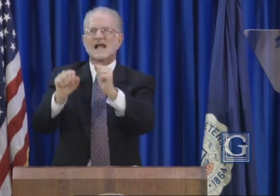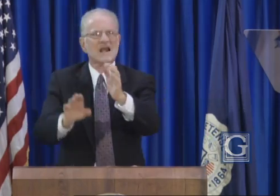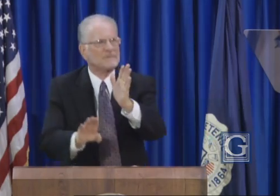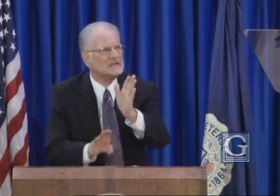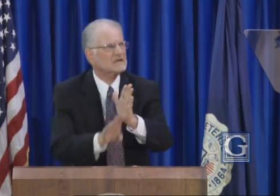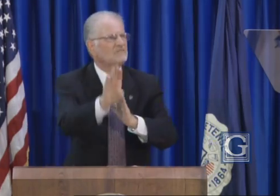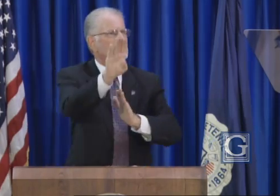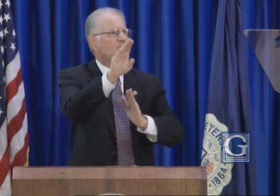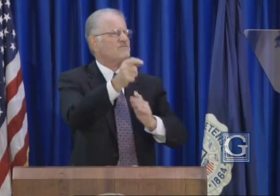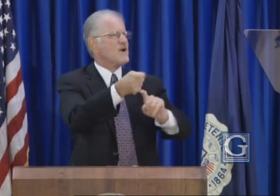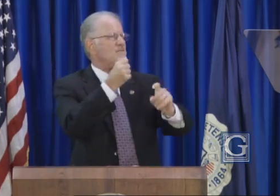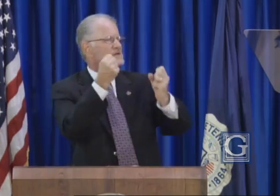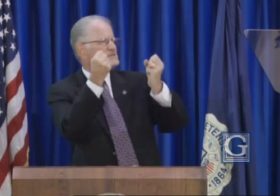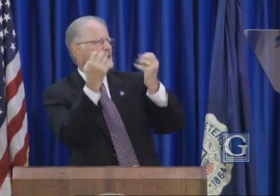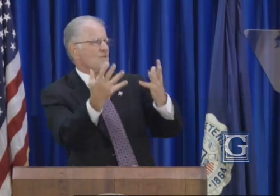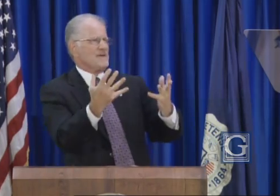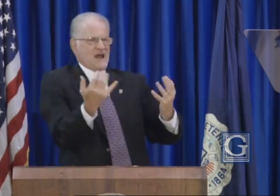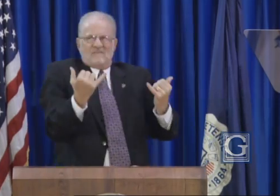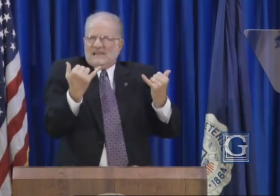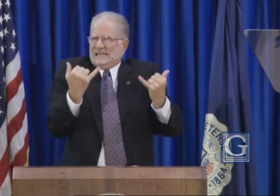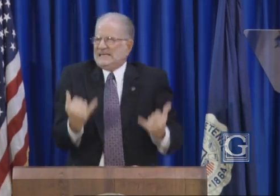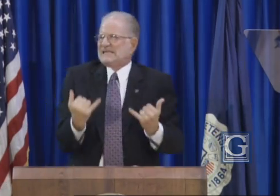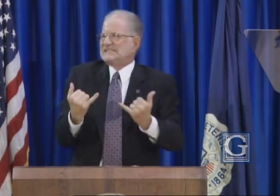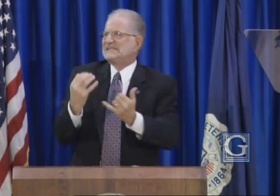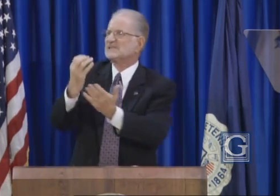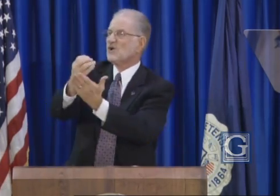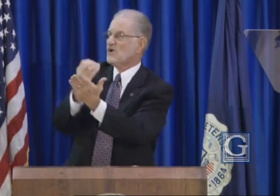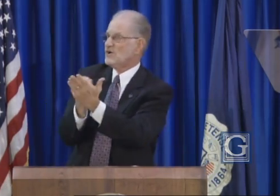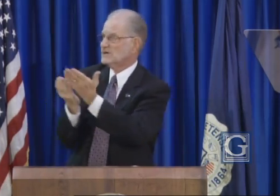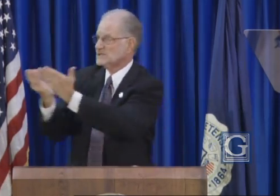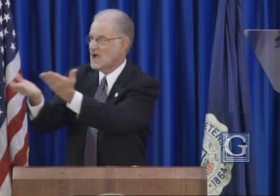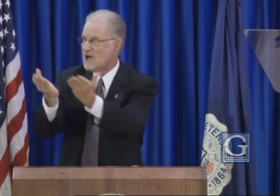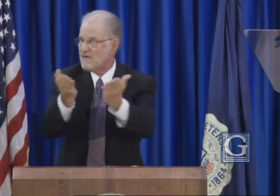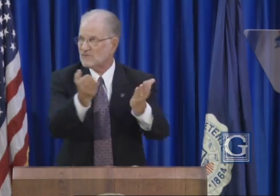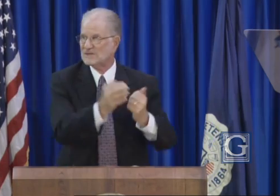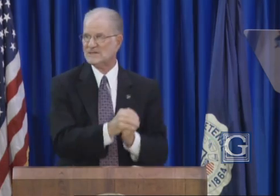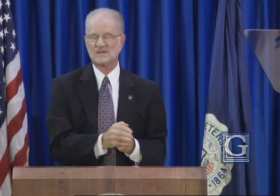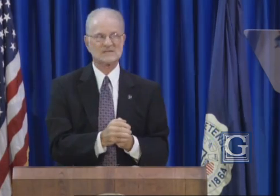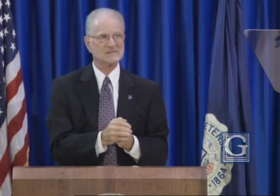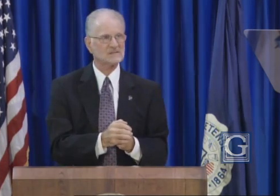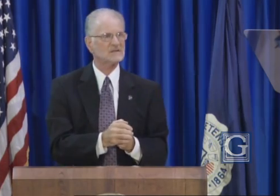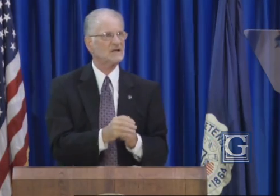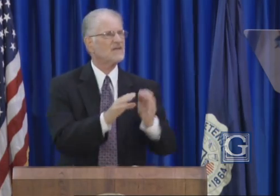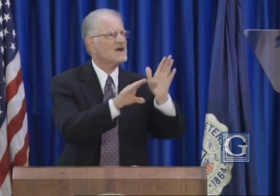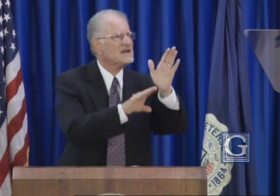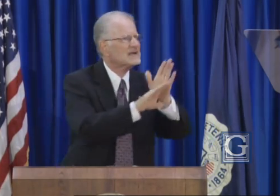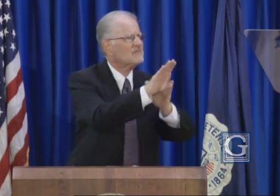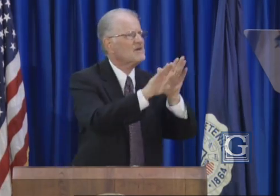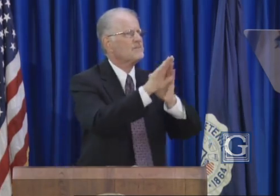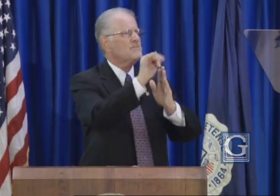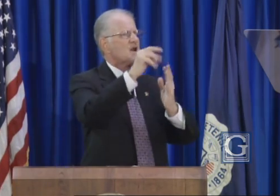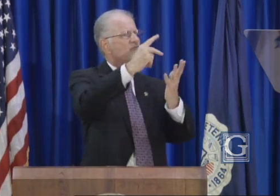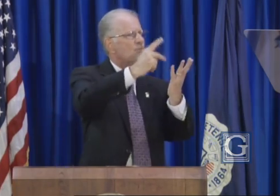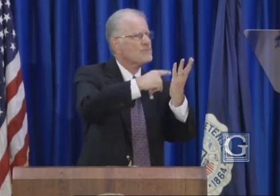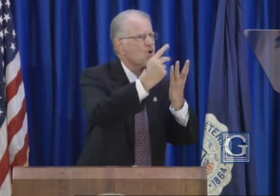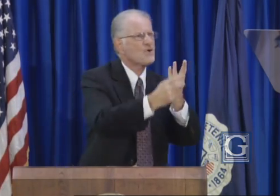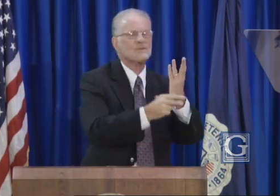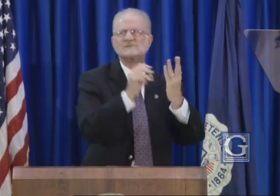These pre-graduate programs can be developed from so many of our existing course offerings.